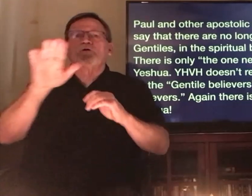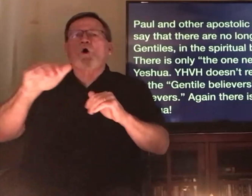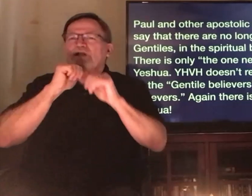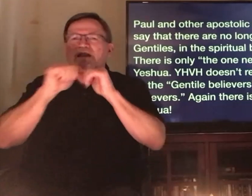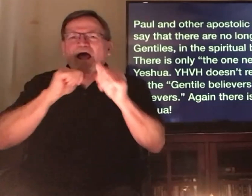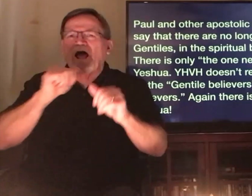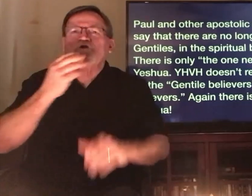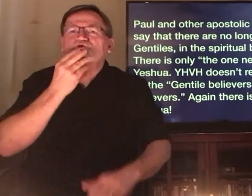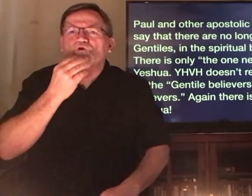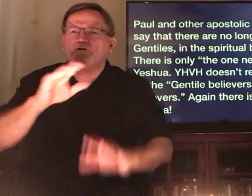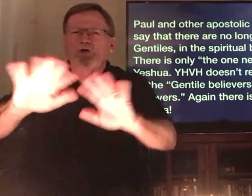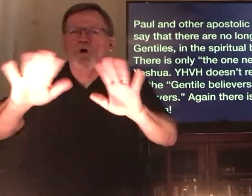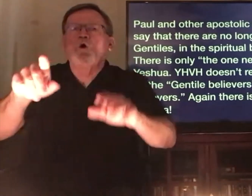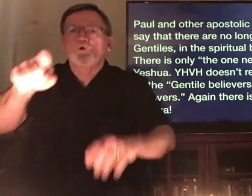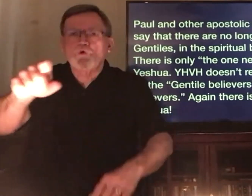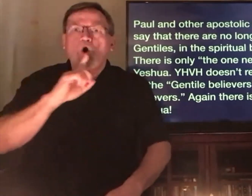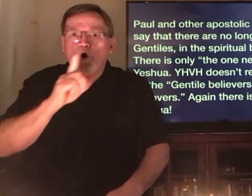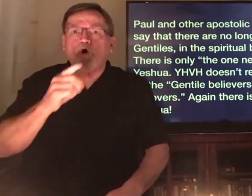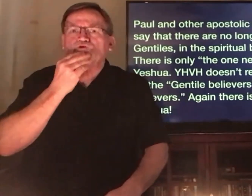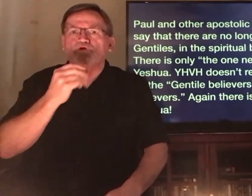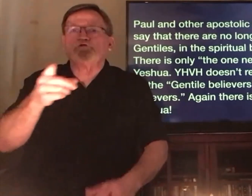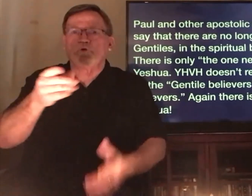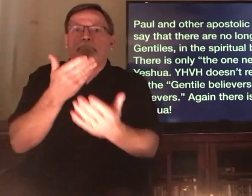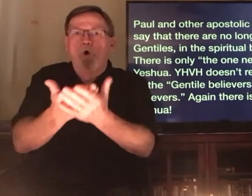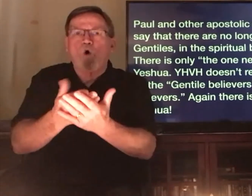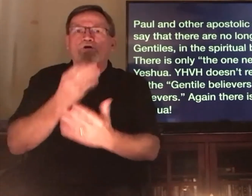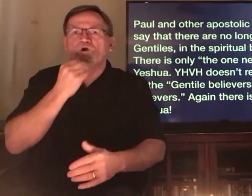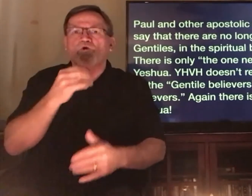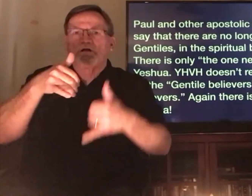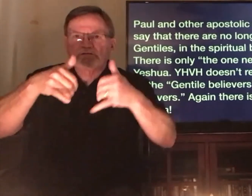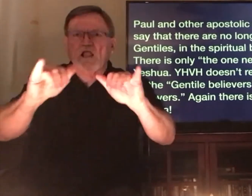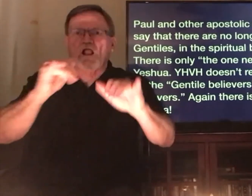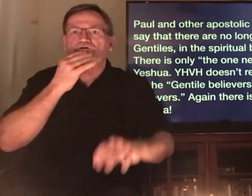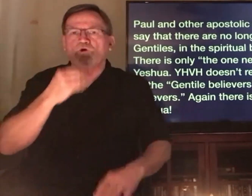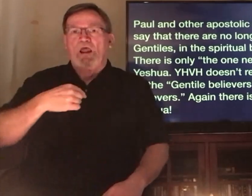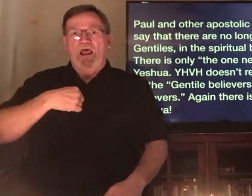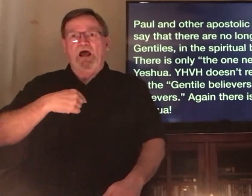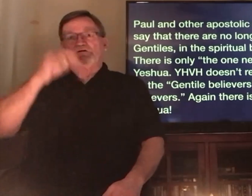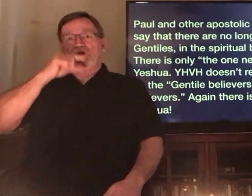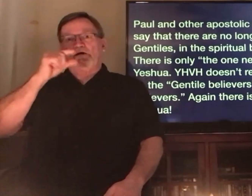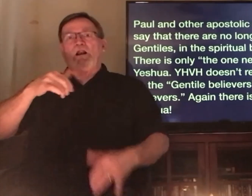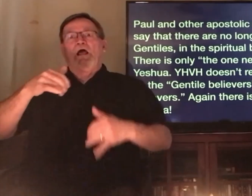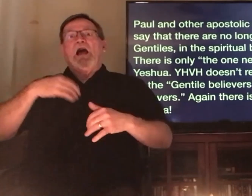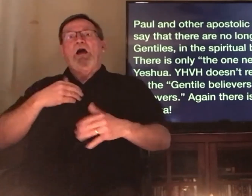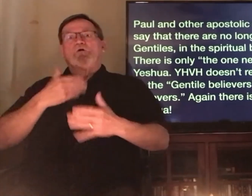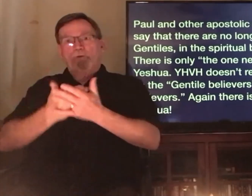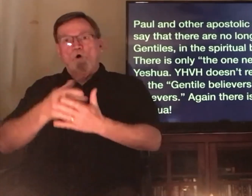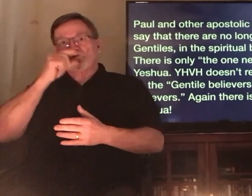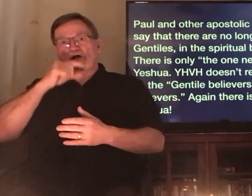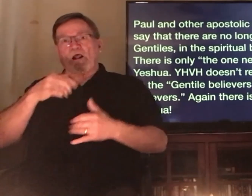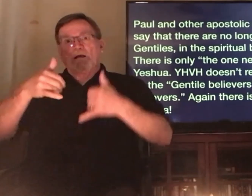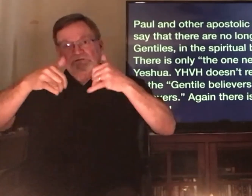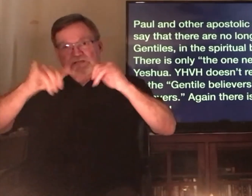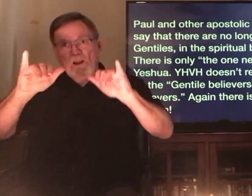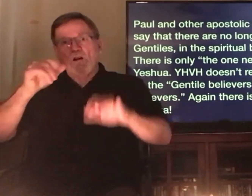you two already are the seed because you still in that olive tree seed. John is also